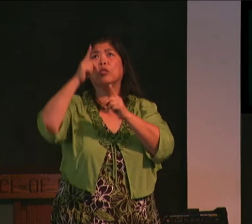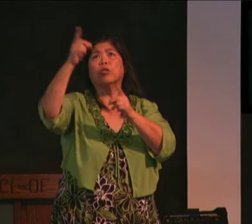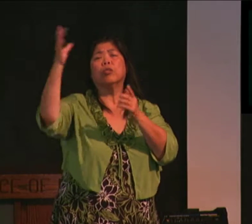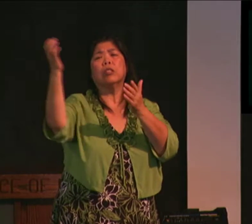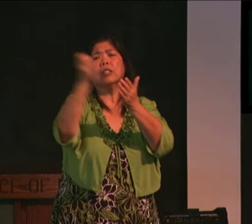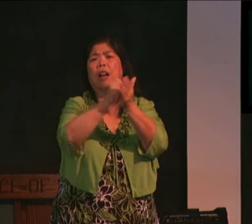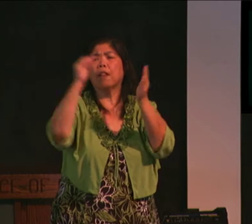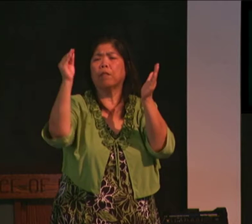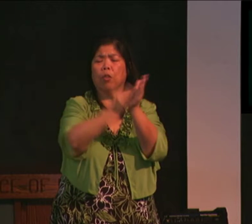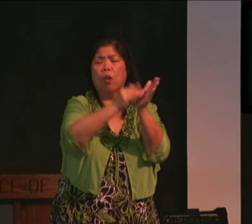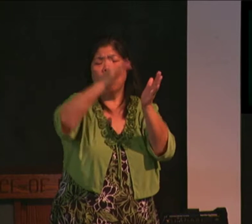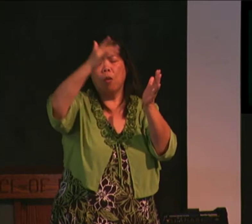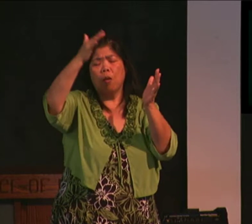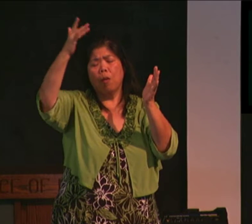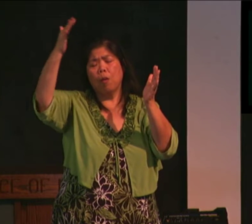You deserve the glory